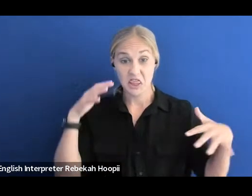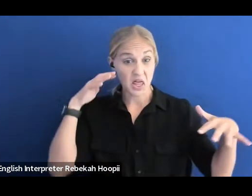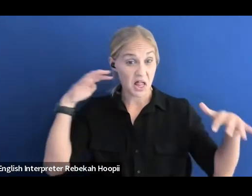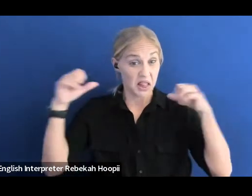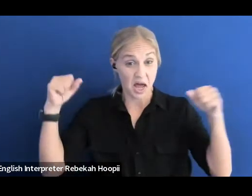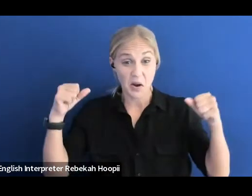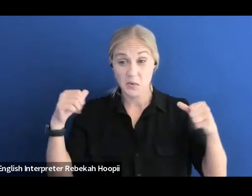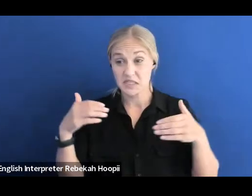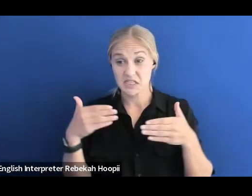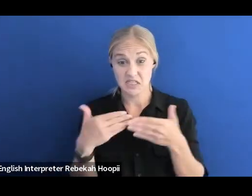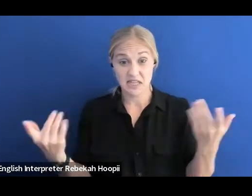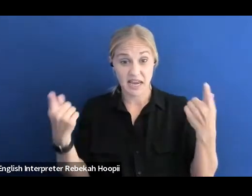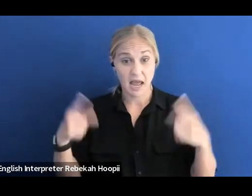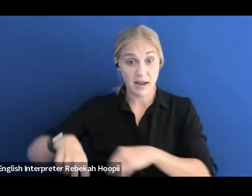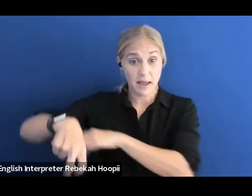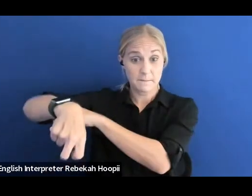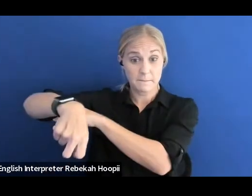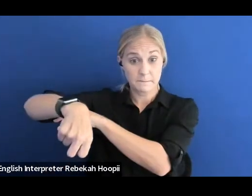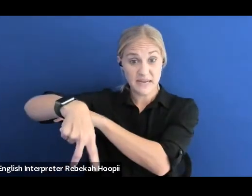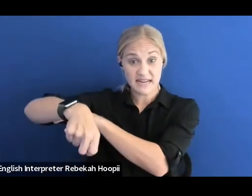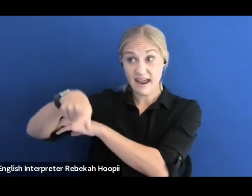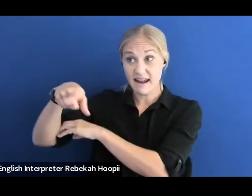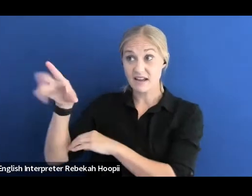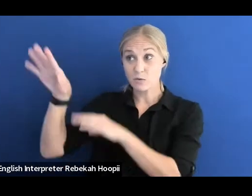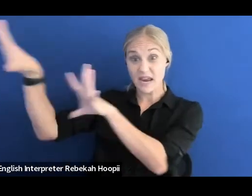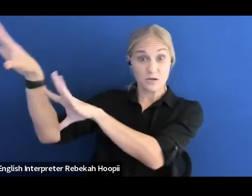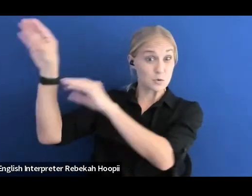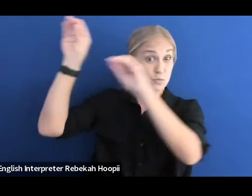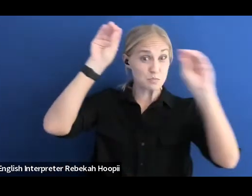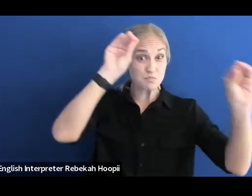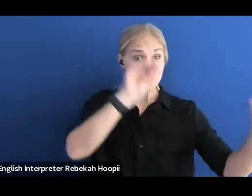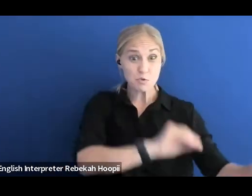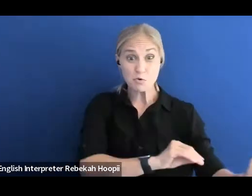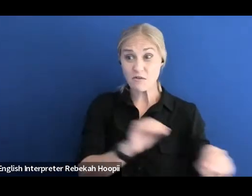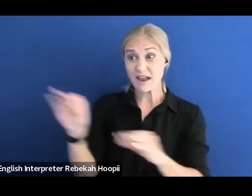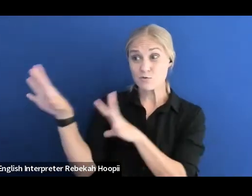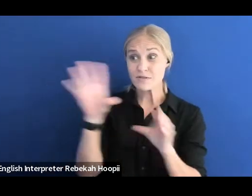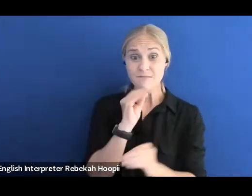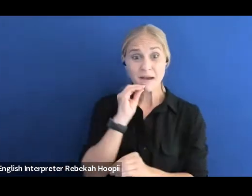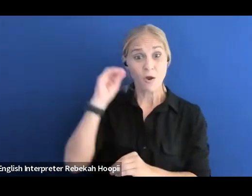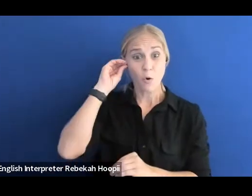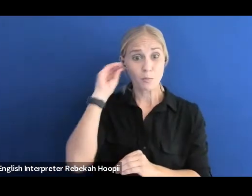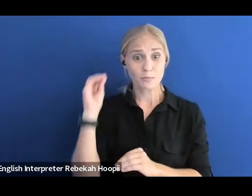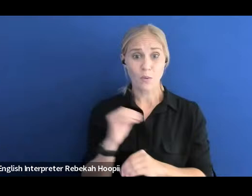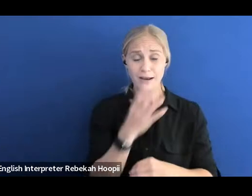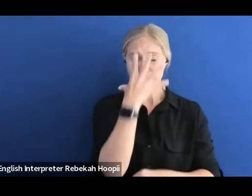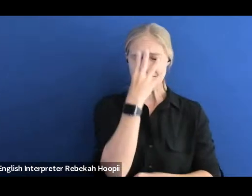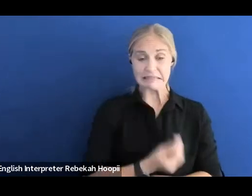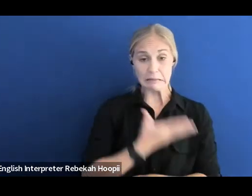night. I had to move over here just so I could get a good night's sleep.